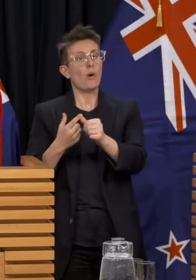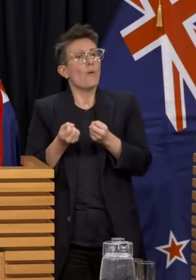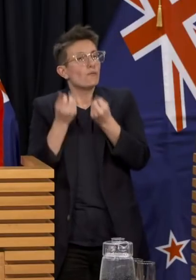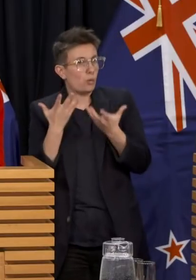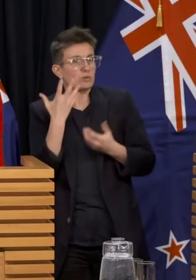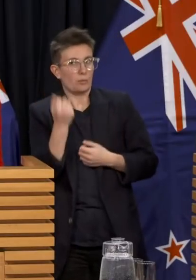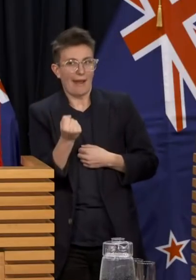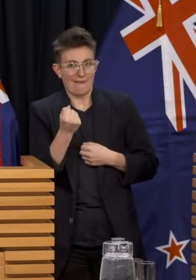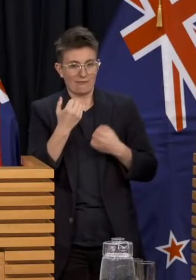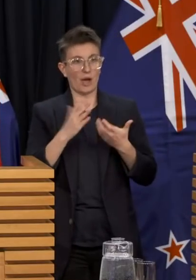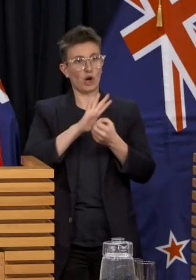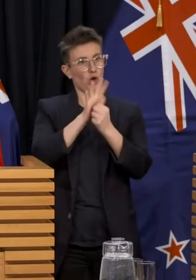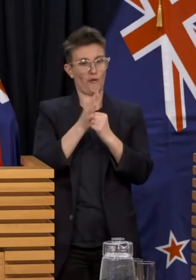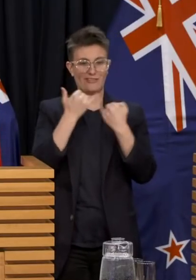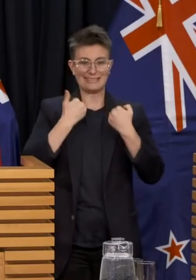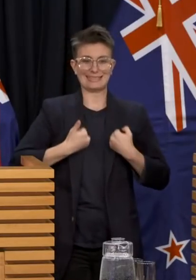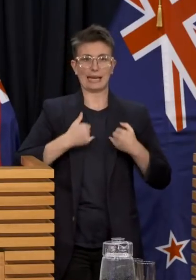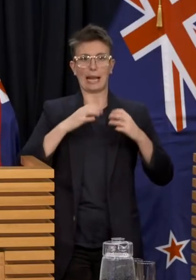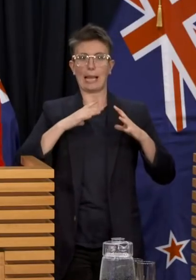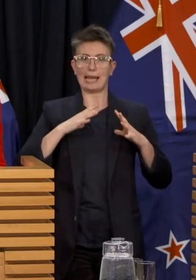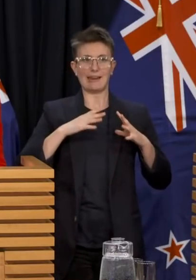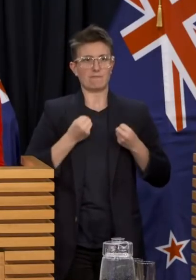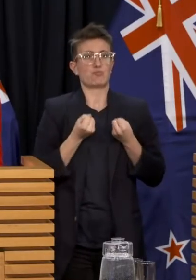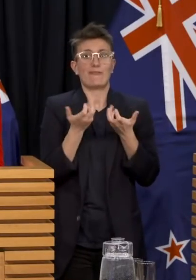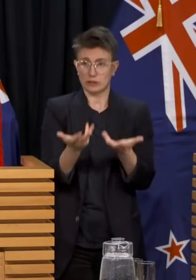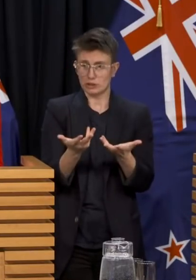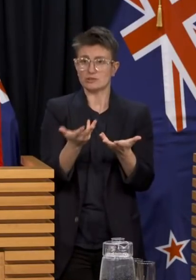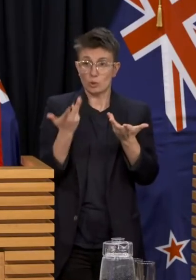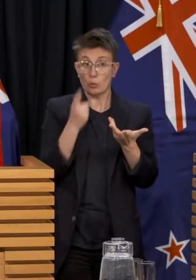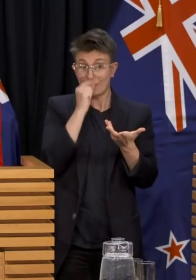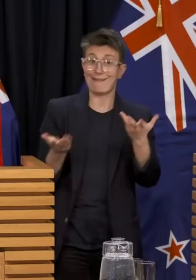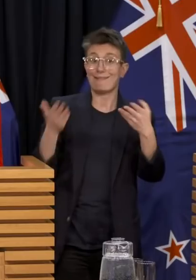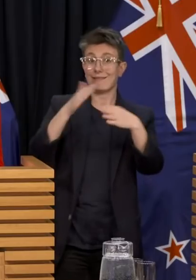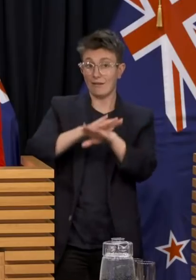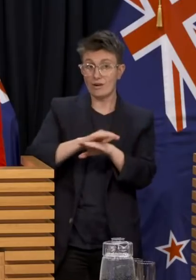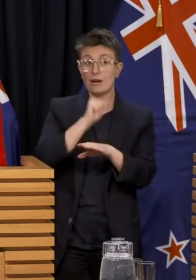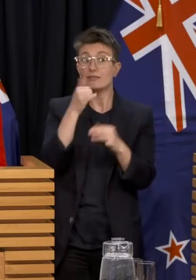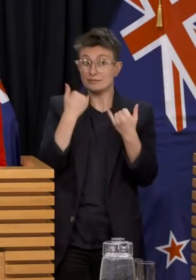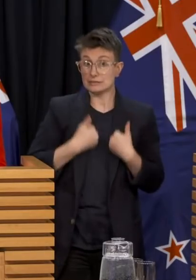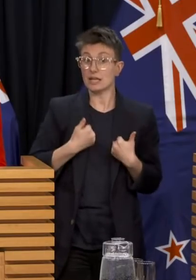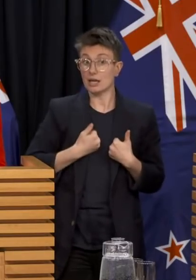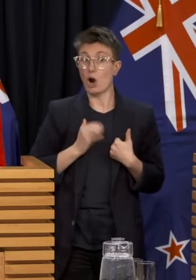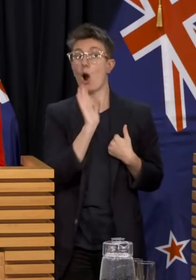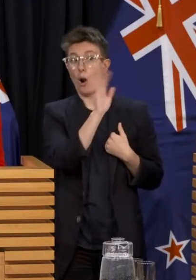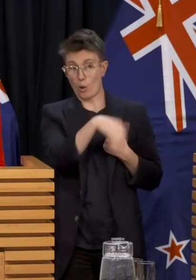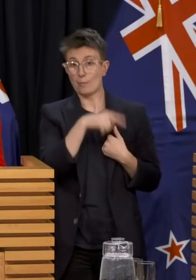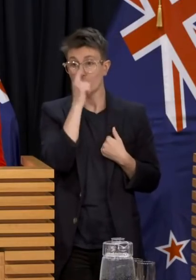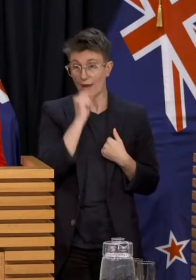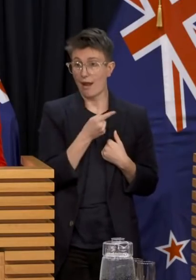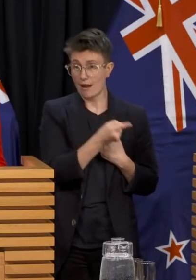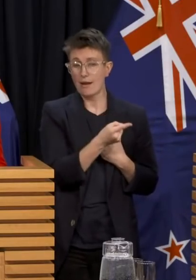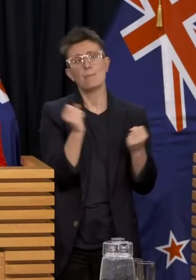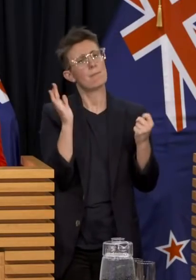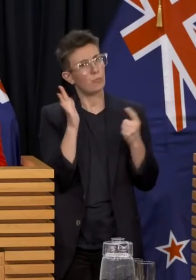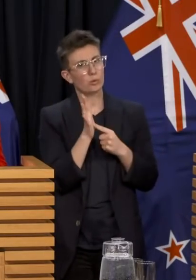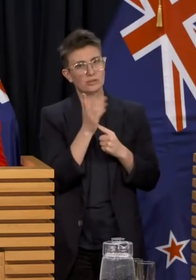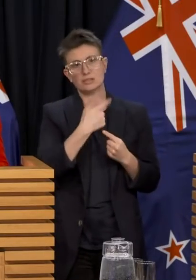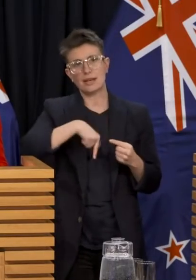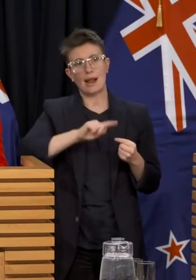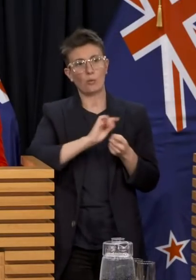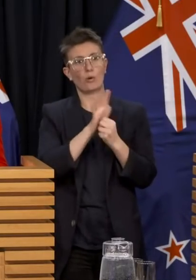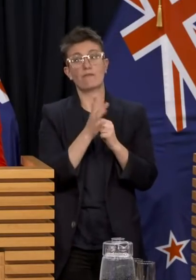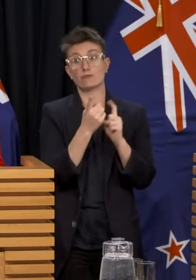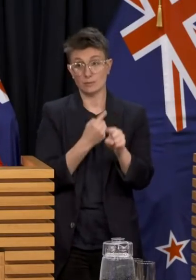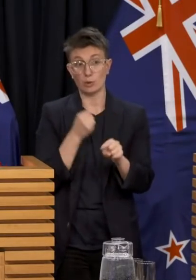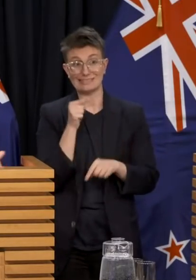available and the ability to cover people, and that's been an important part of our response. So if someone is in